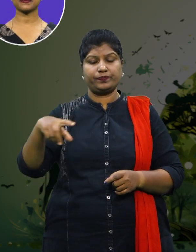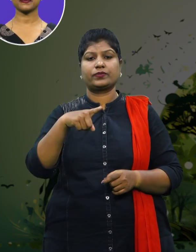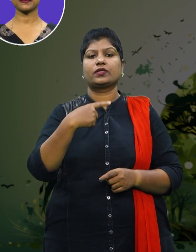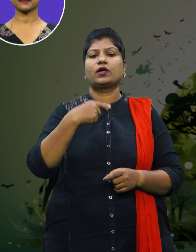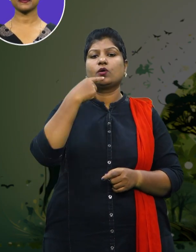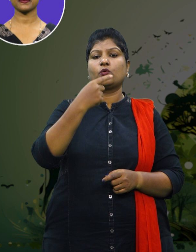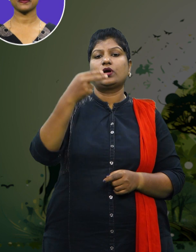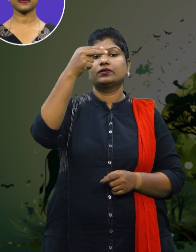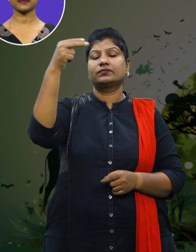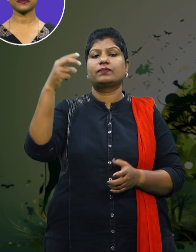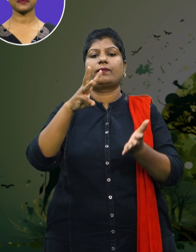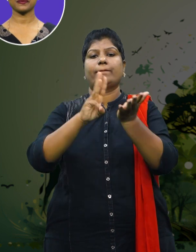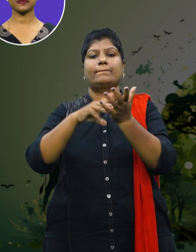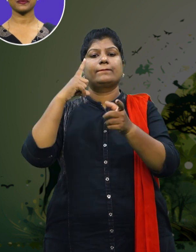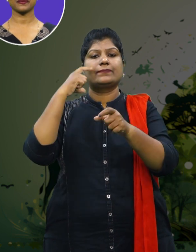migration.